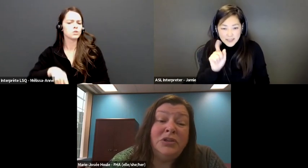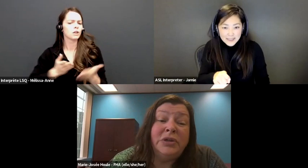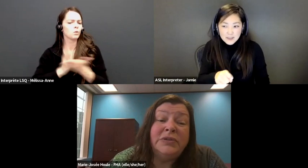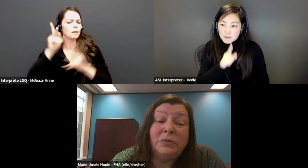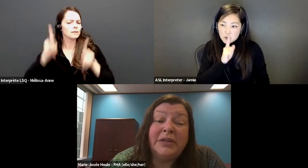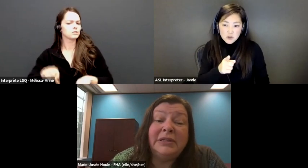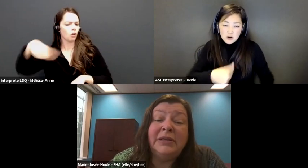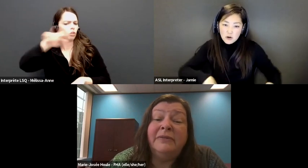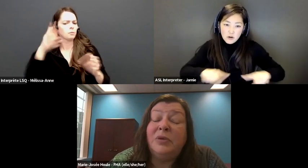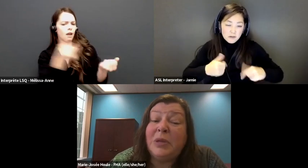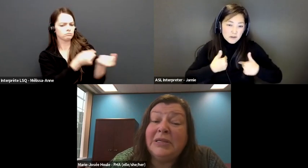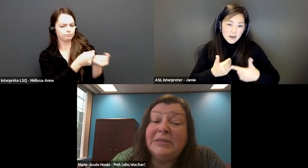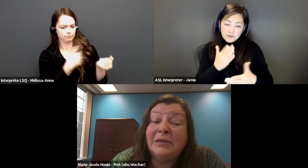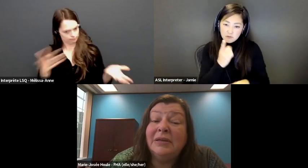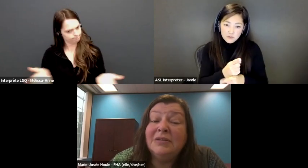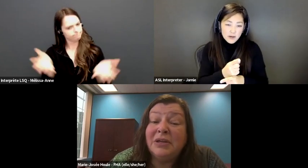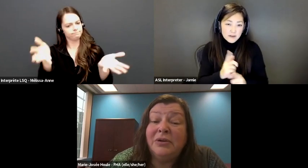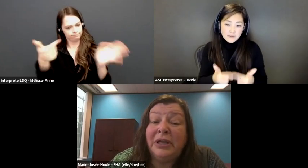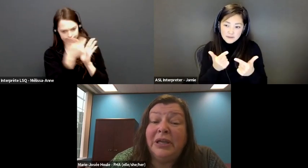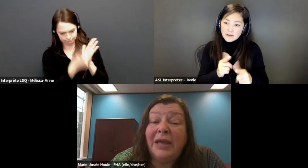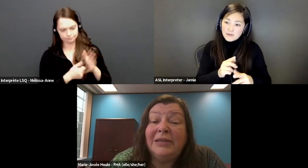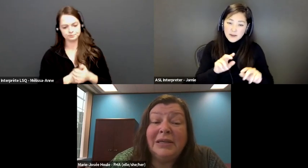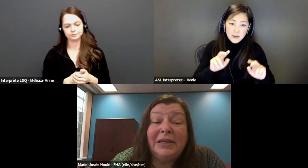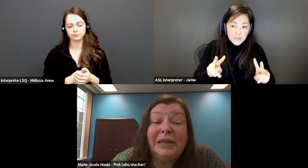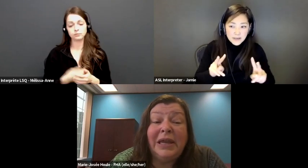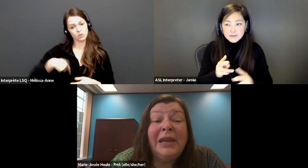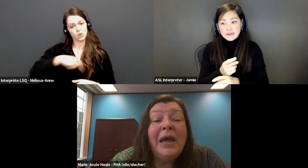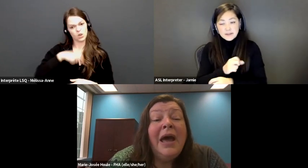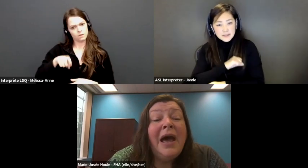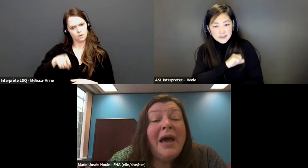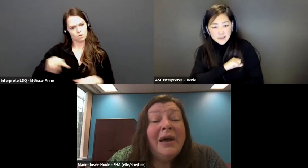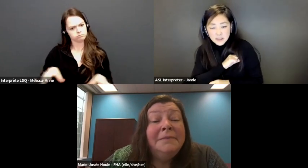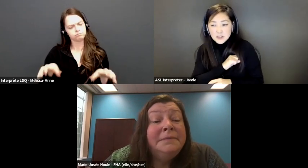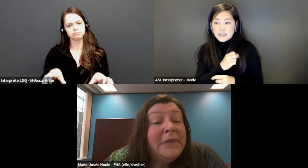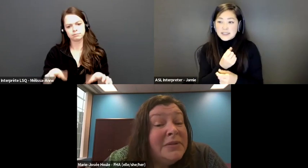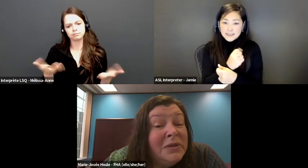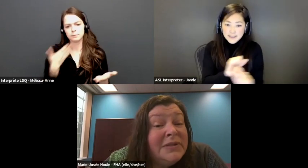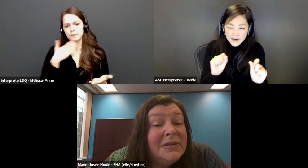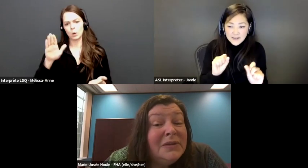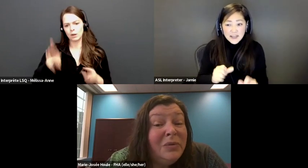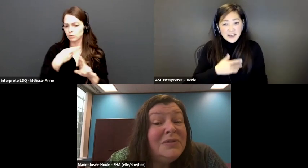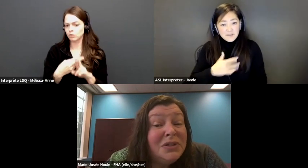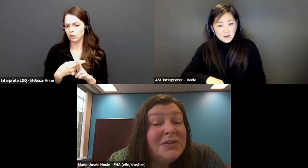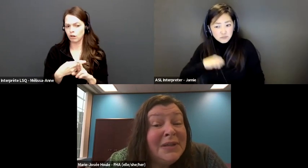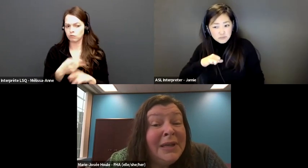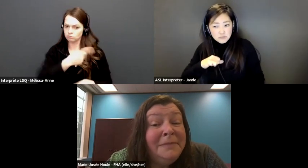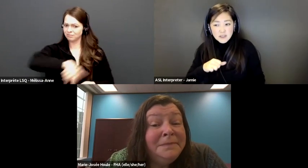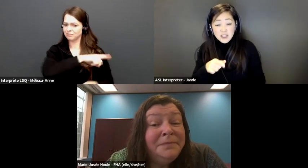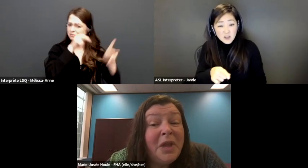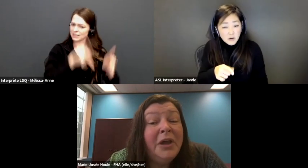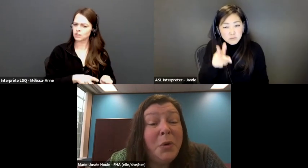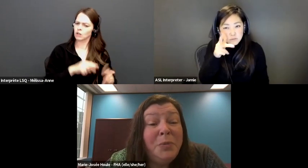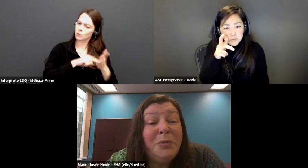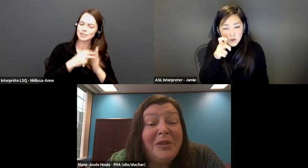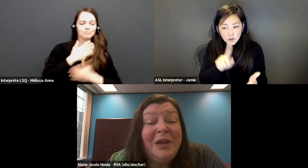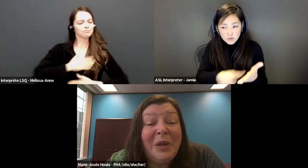everyone enjoys the right to live in peace, security, and in dignity. And as you listen to the researches today,